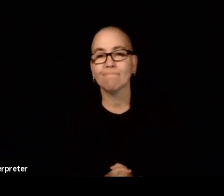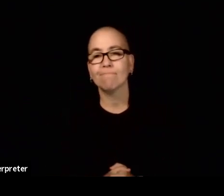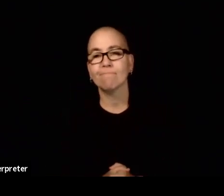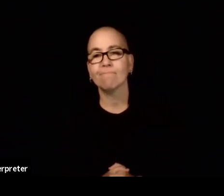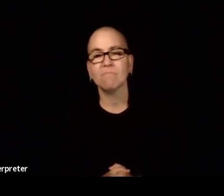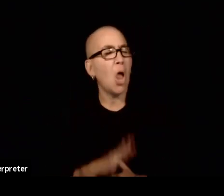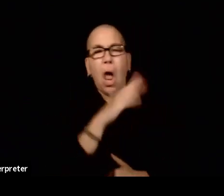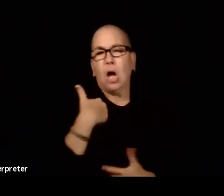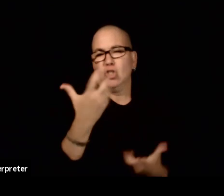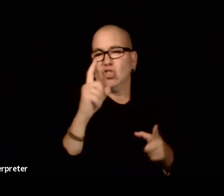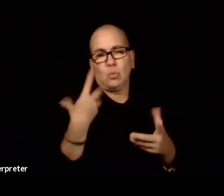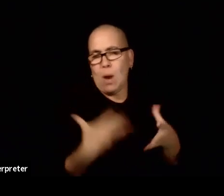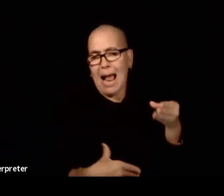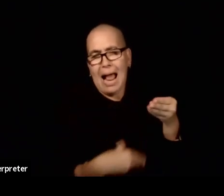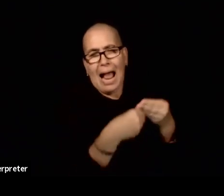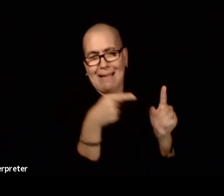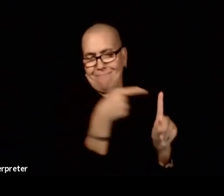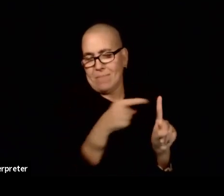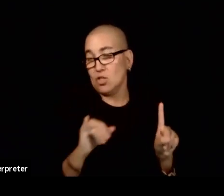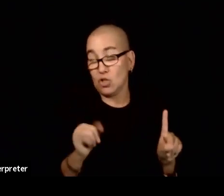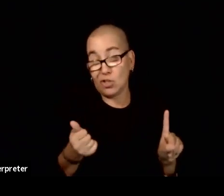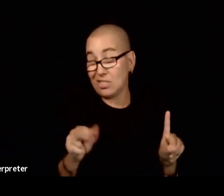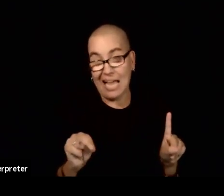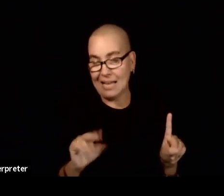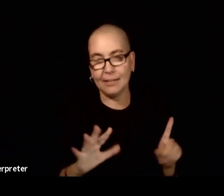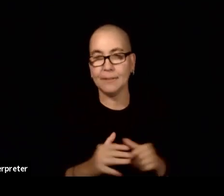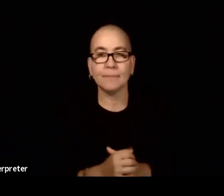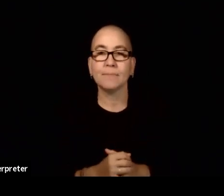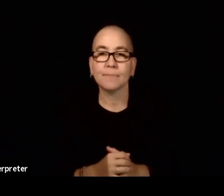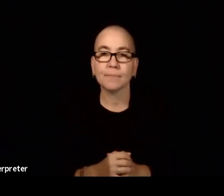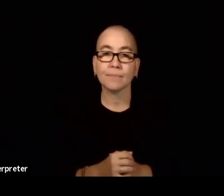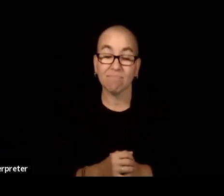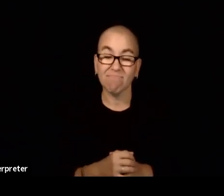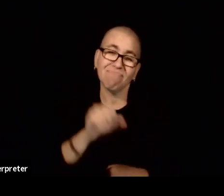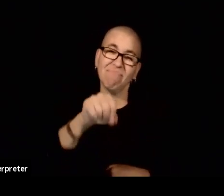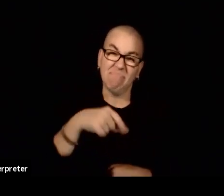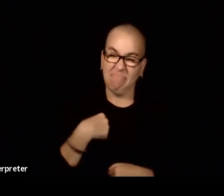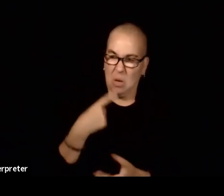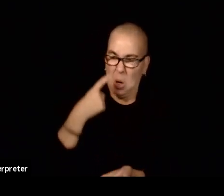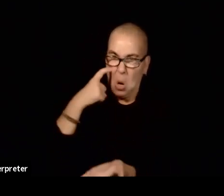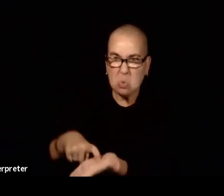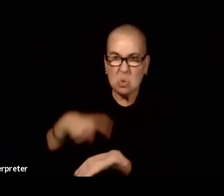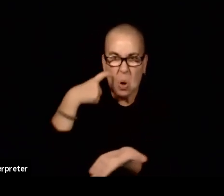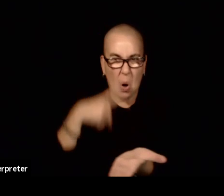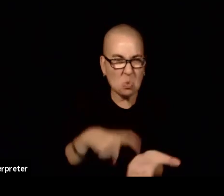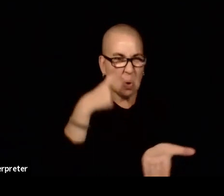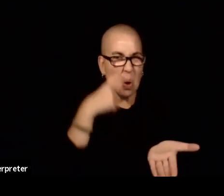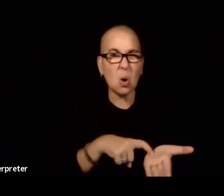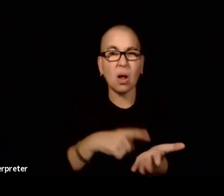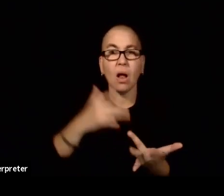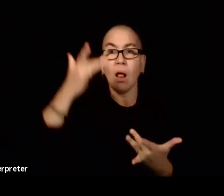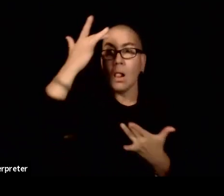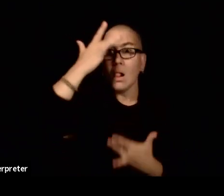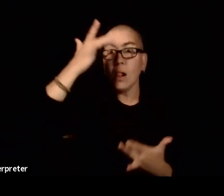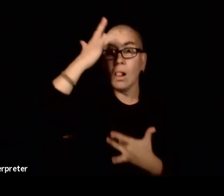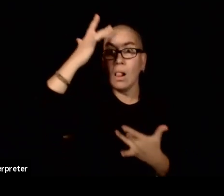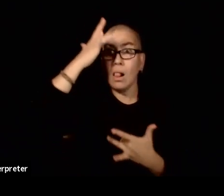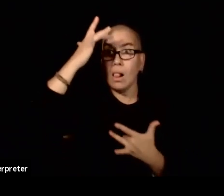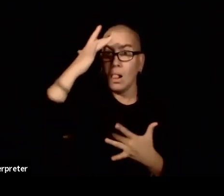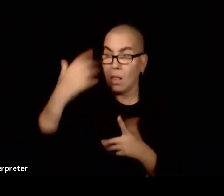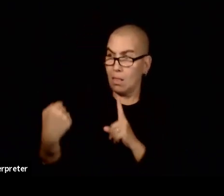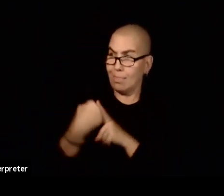as we see cases associated with a particular event, and then those cases beget additional cases,